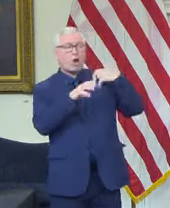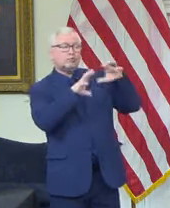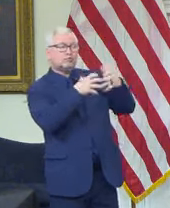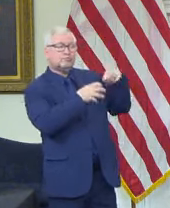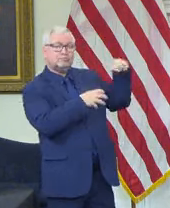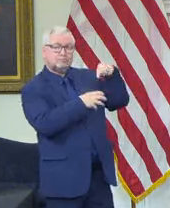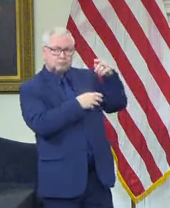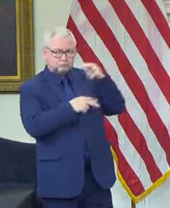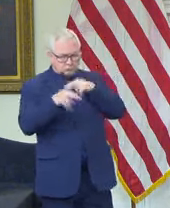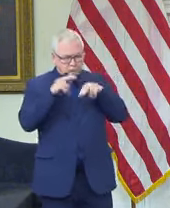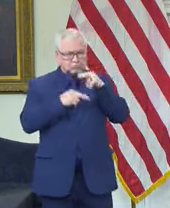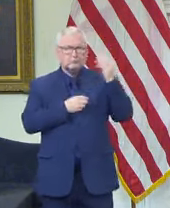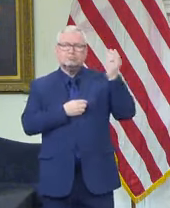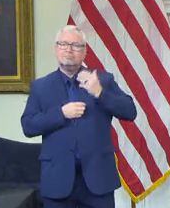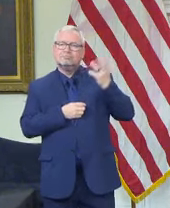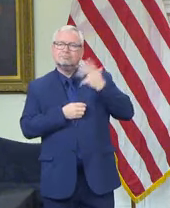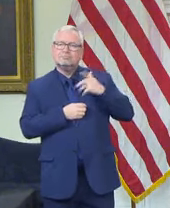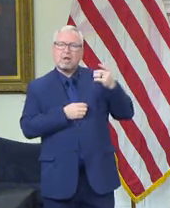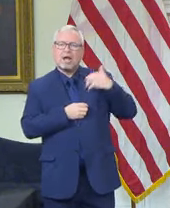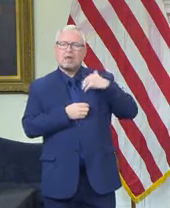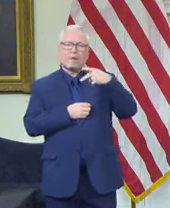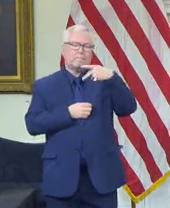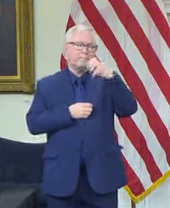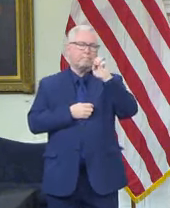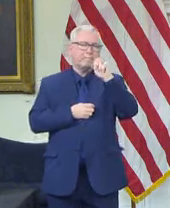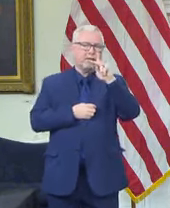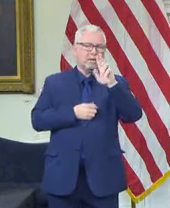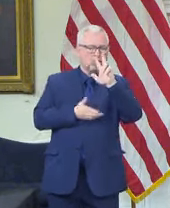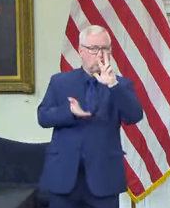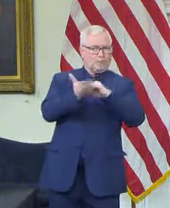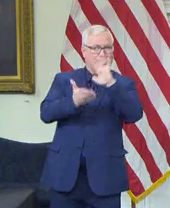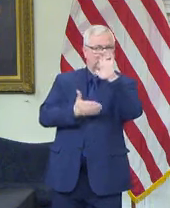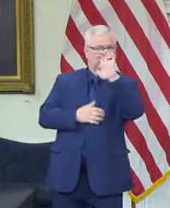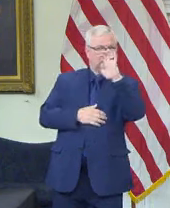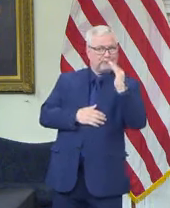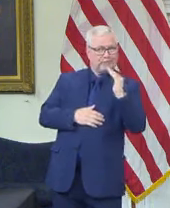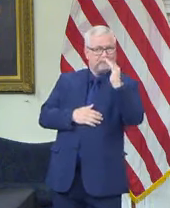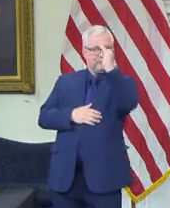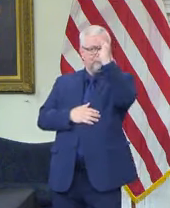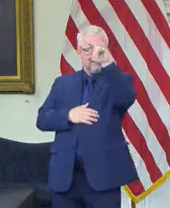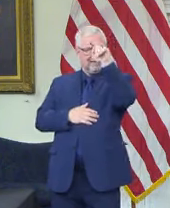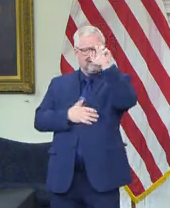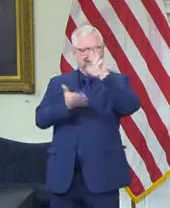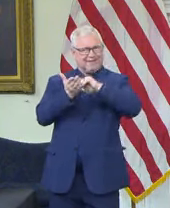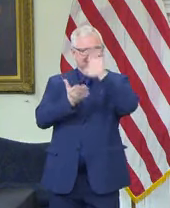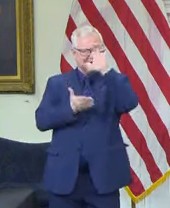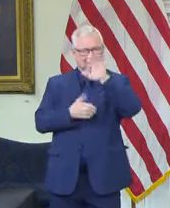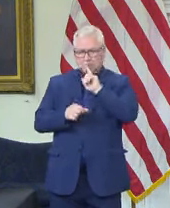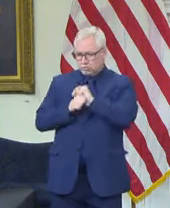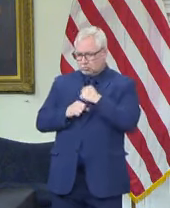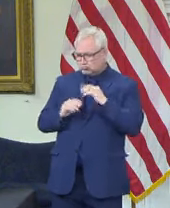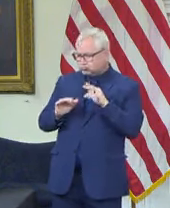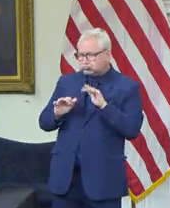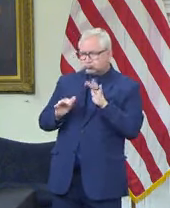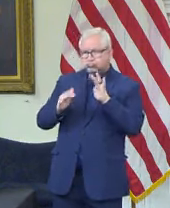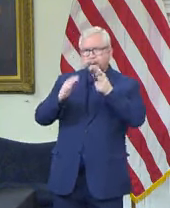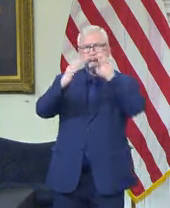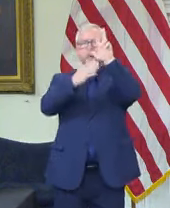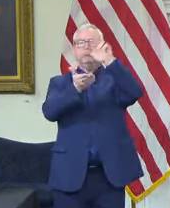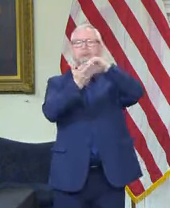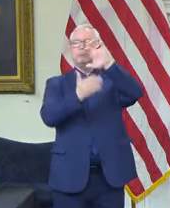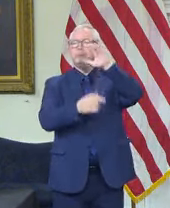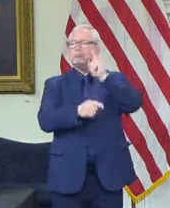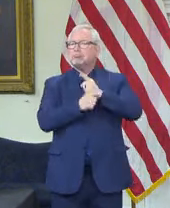3,500. That's where it actually looks like it may turn out to be. But when Omicron first broke out, the numbers